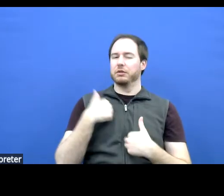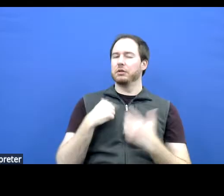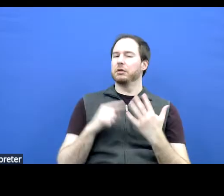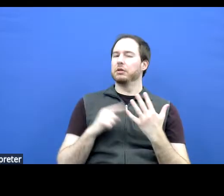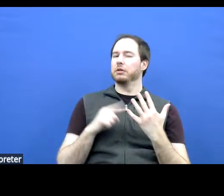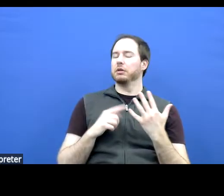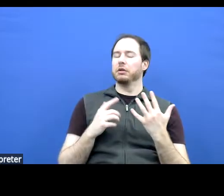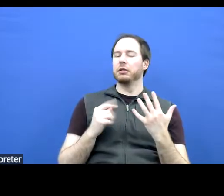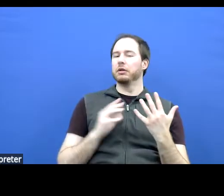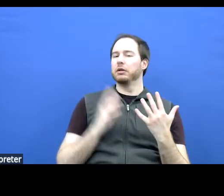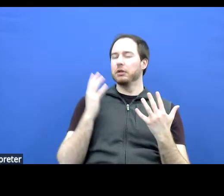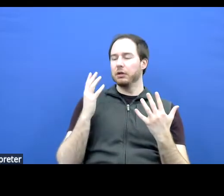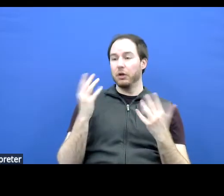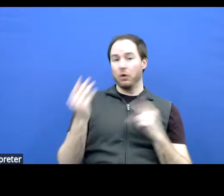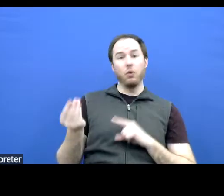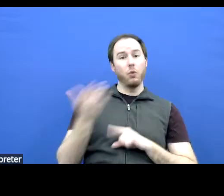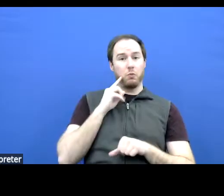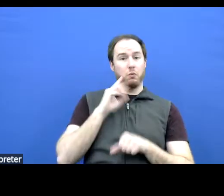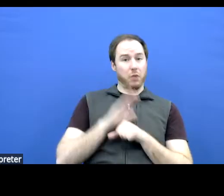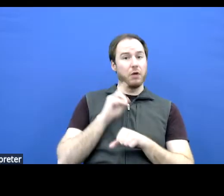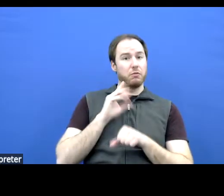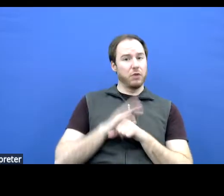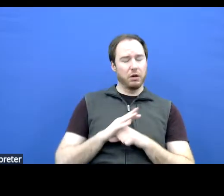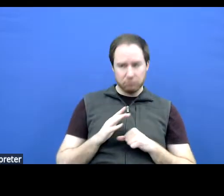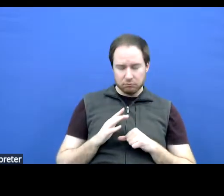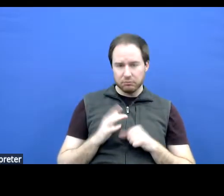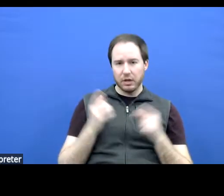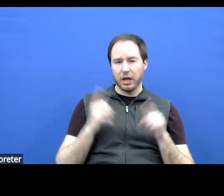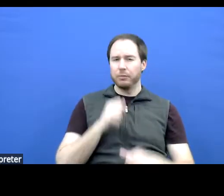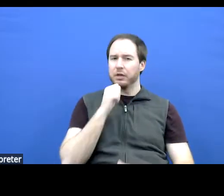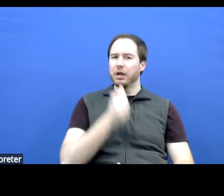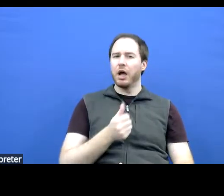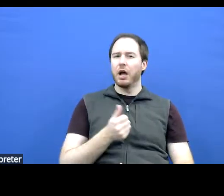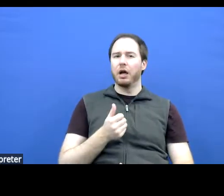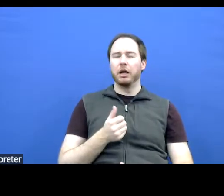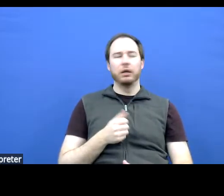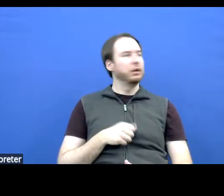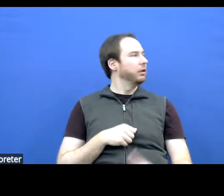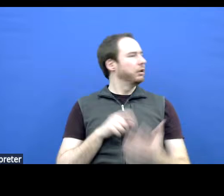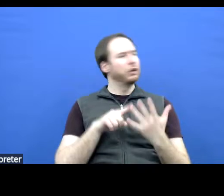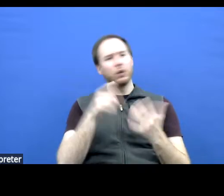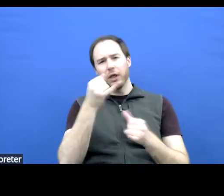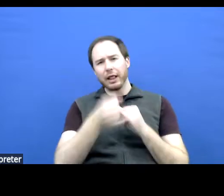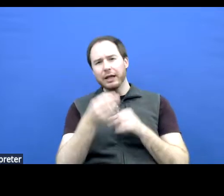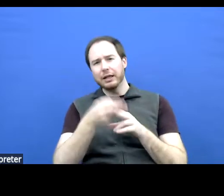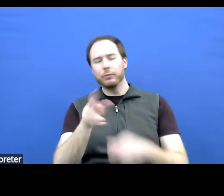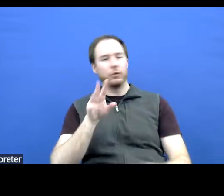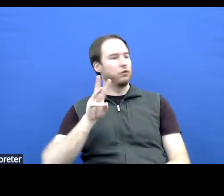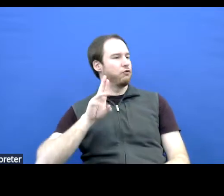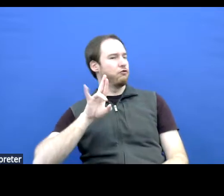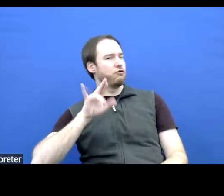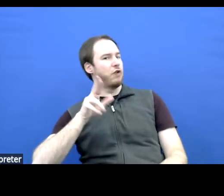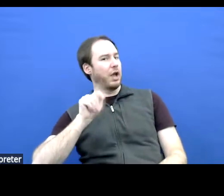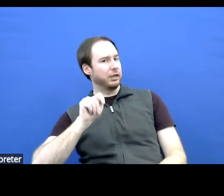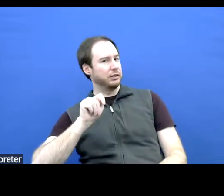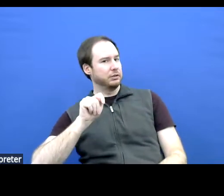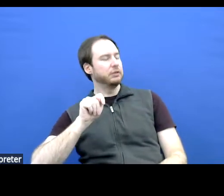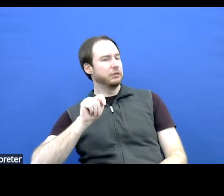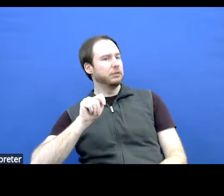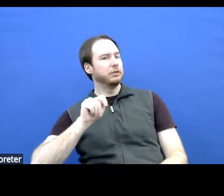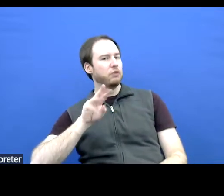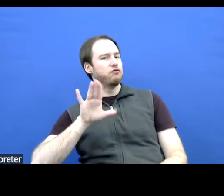told things that never came about. Well, Eric, what was your last name, Eric? Right. Right? Yeah,